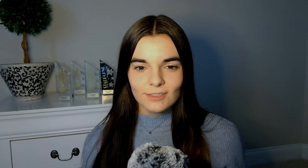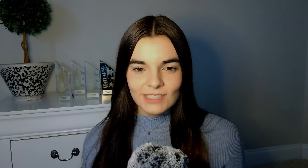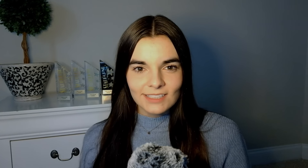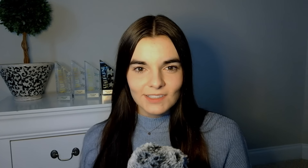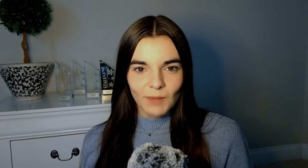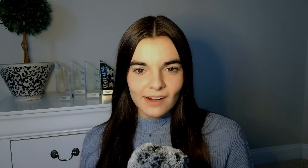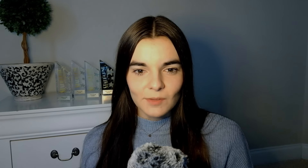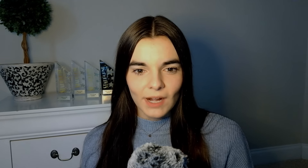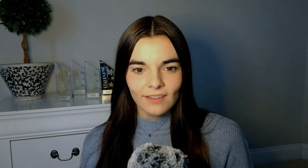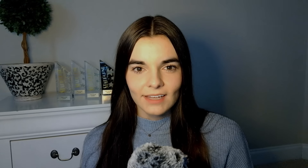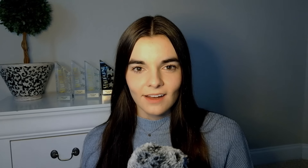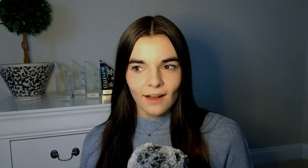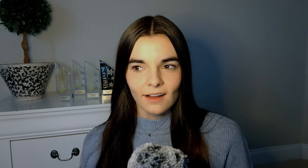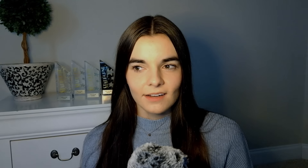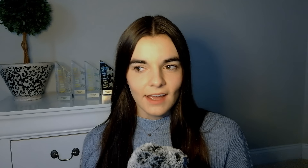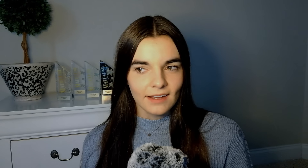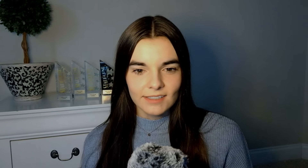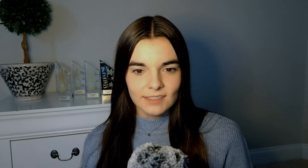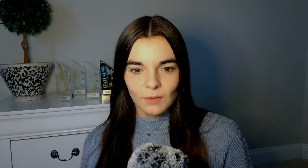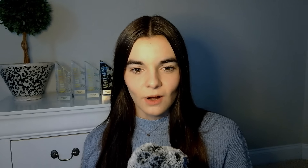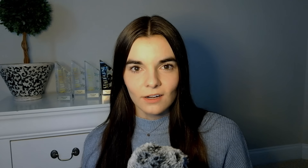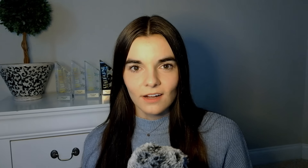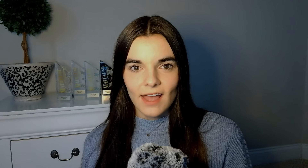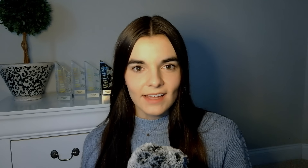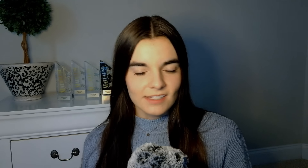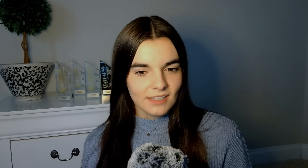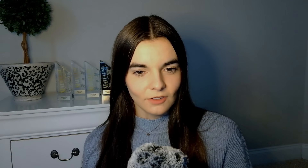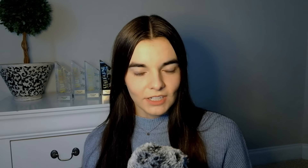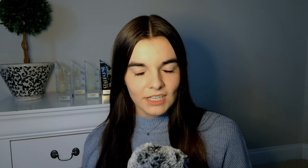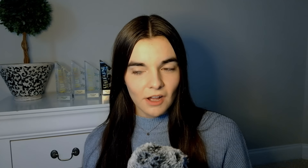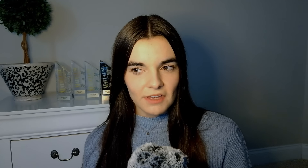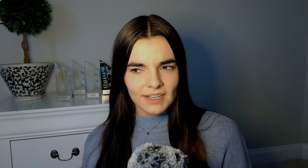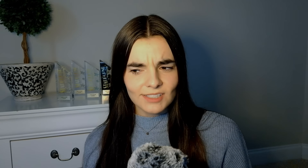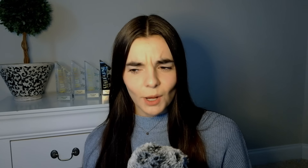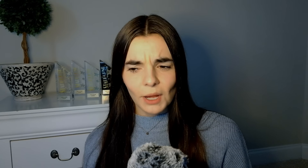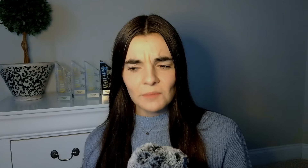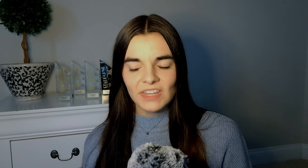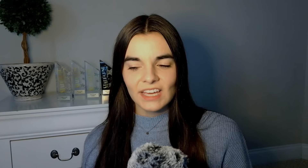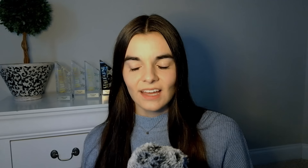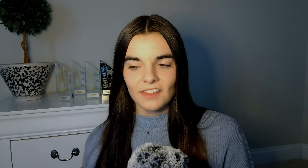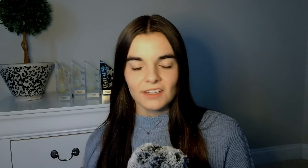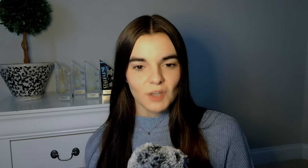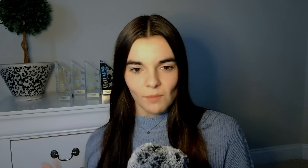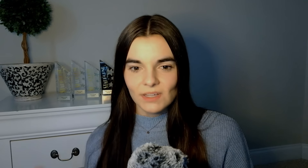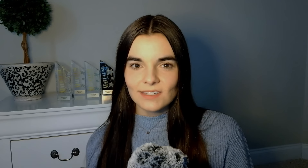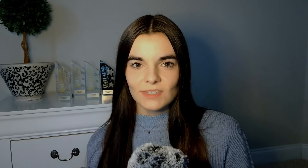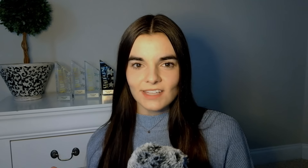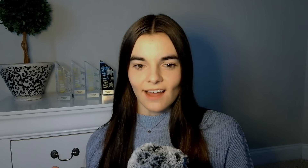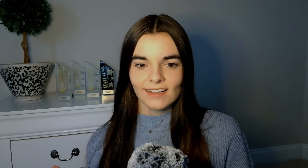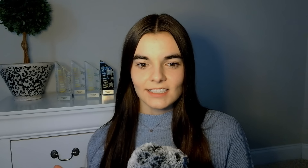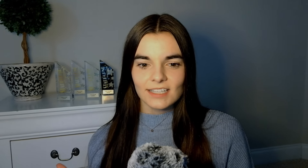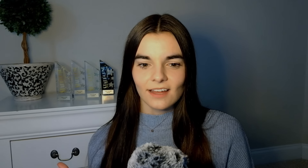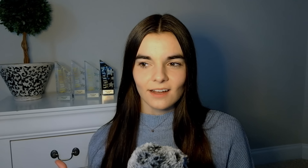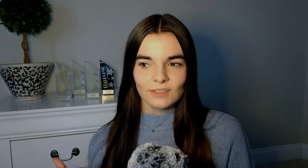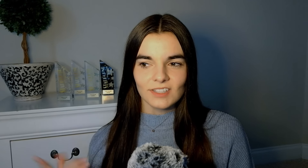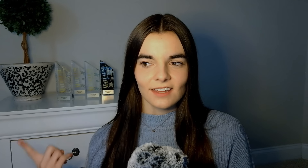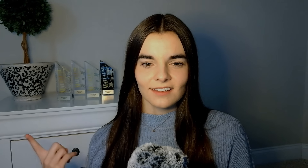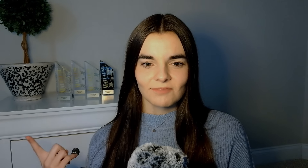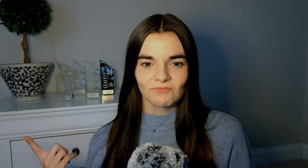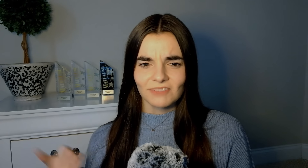this was inspired by like an ASL video that I saw that taught me some signs, and I was like,